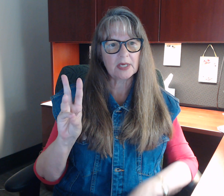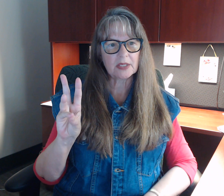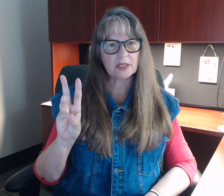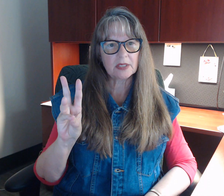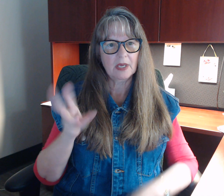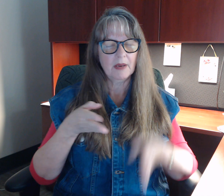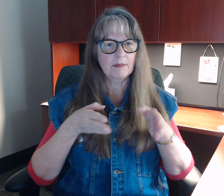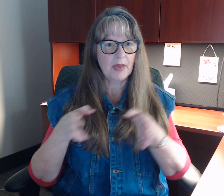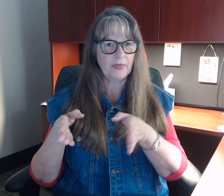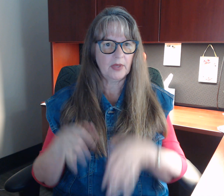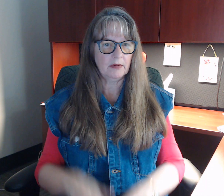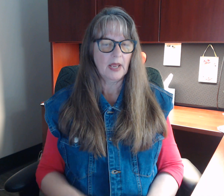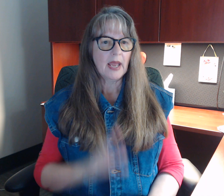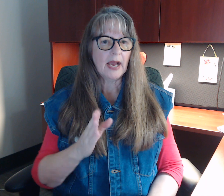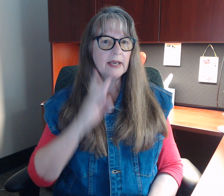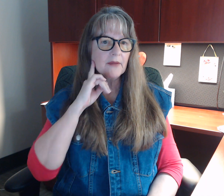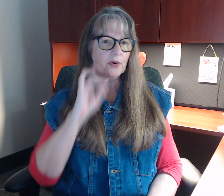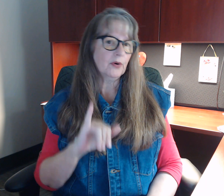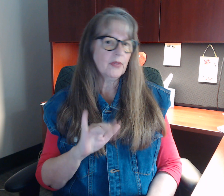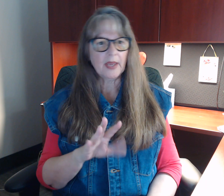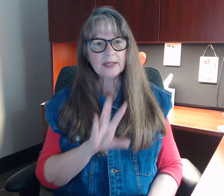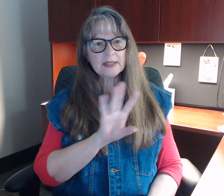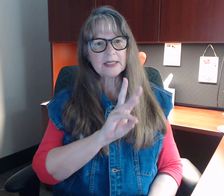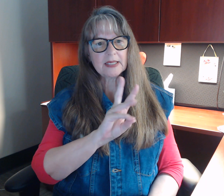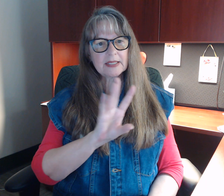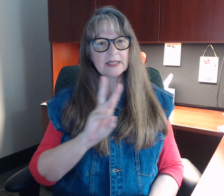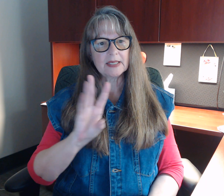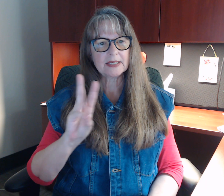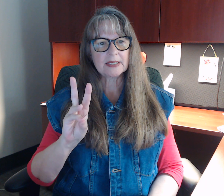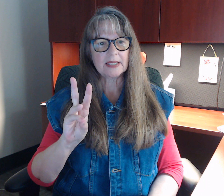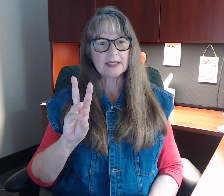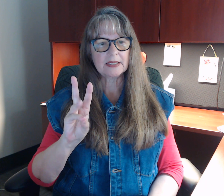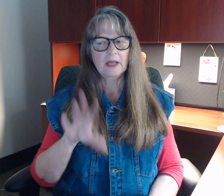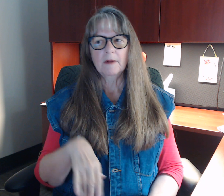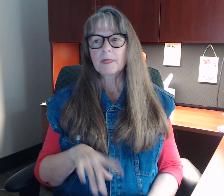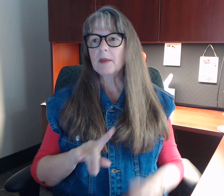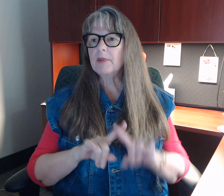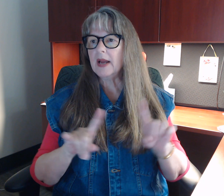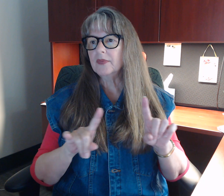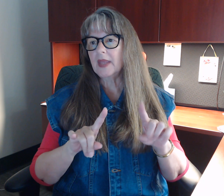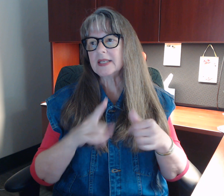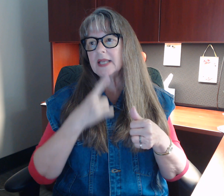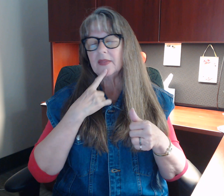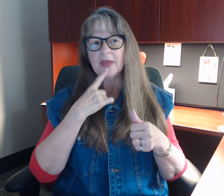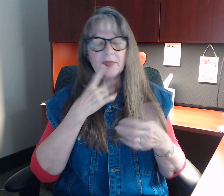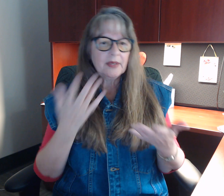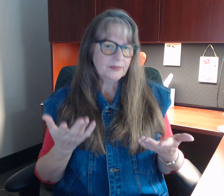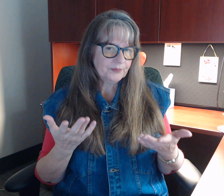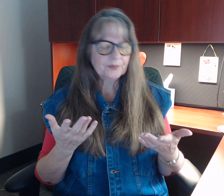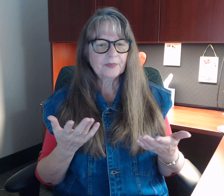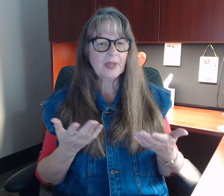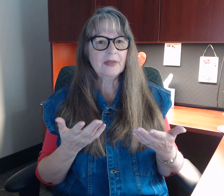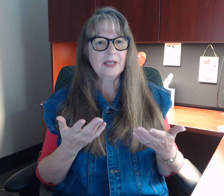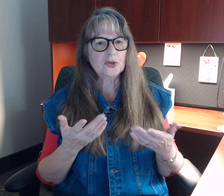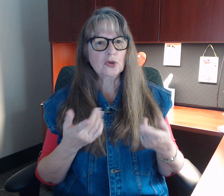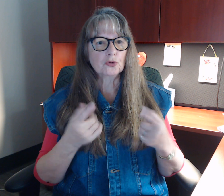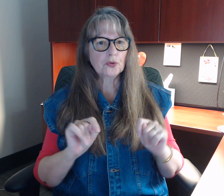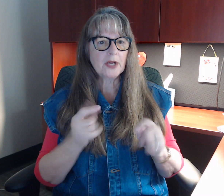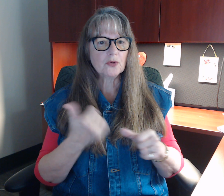666 method. I had never heard of that, 666, but they said that you're trying to remember.